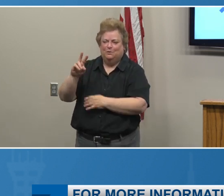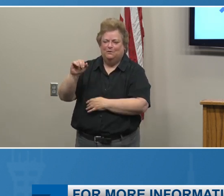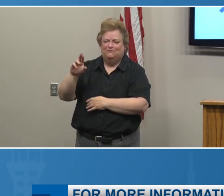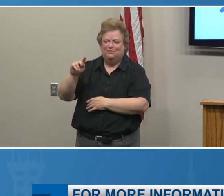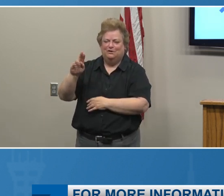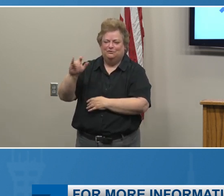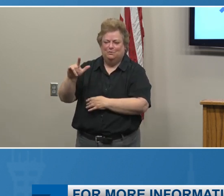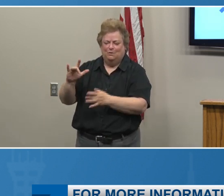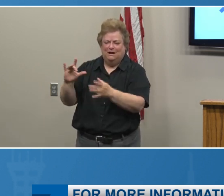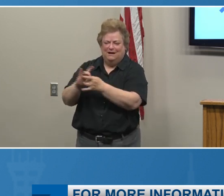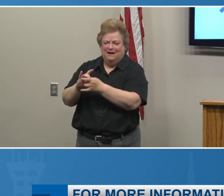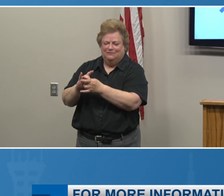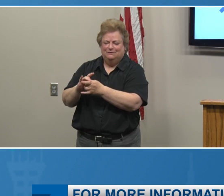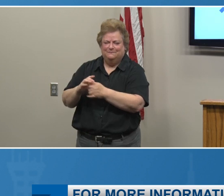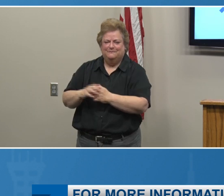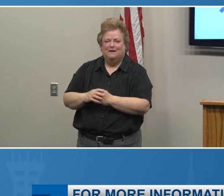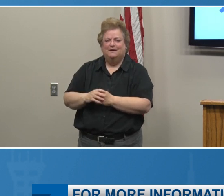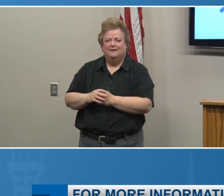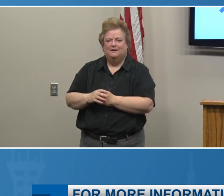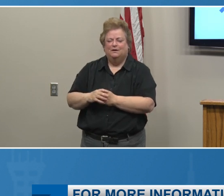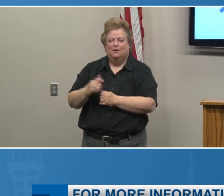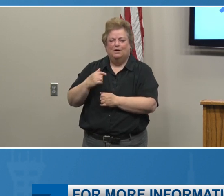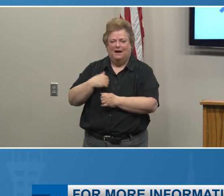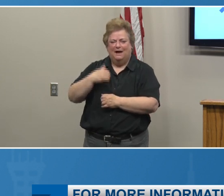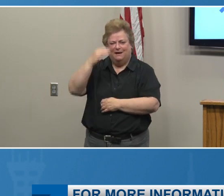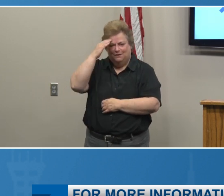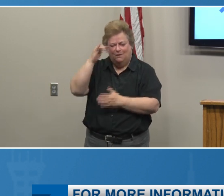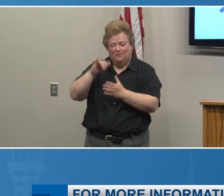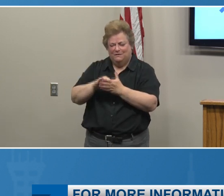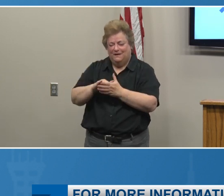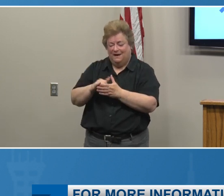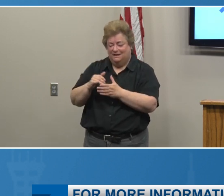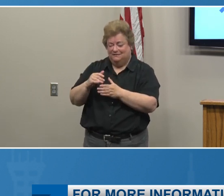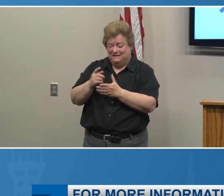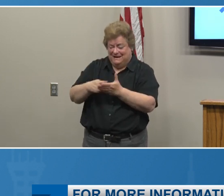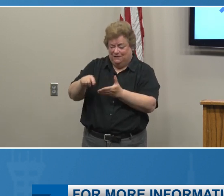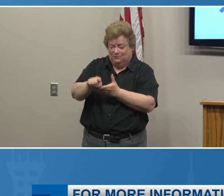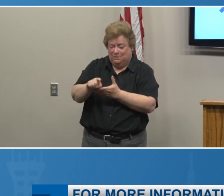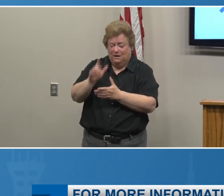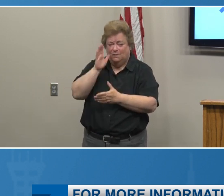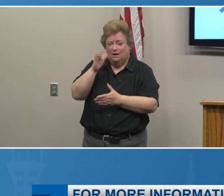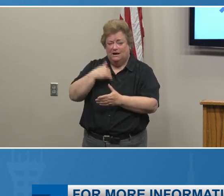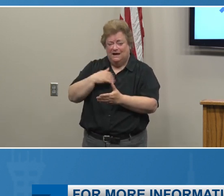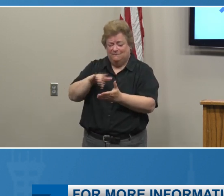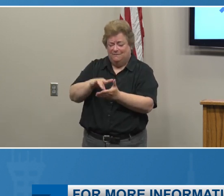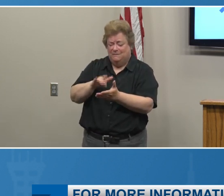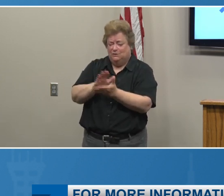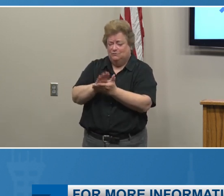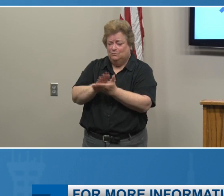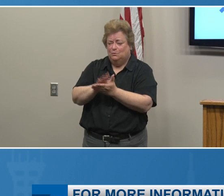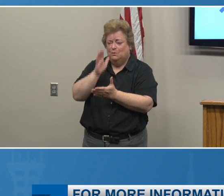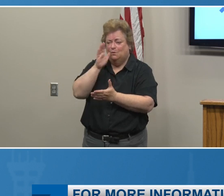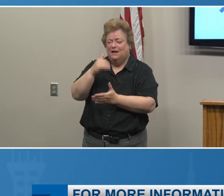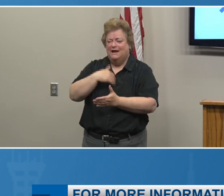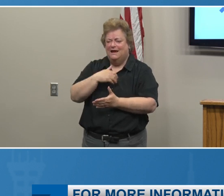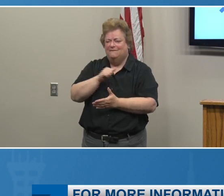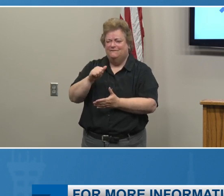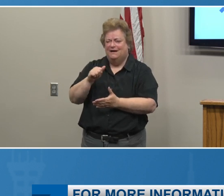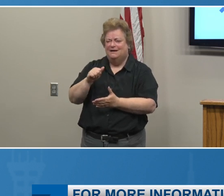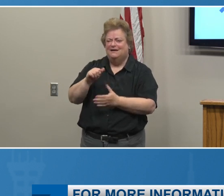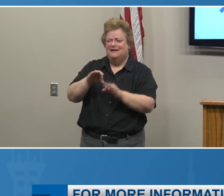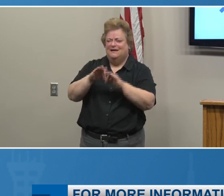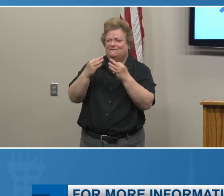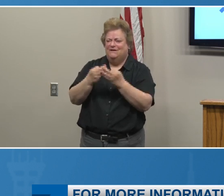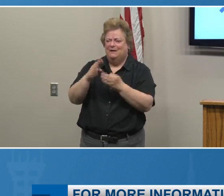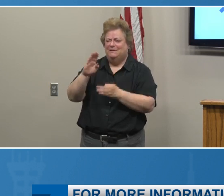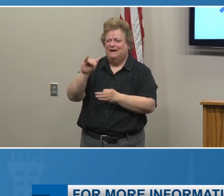through our Community Learning Center's I know that coming up this next week we have a middle school that's hosting a family bingo night so